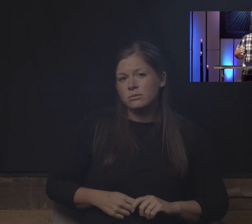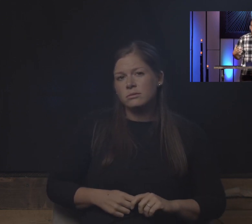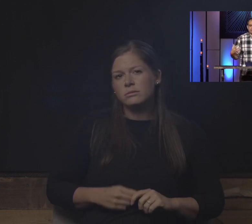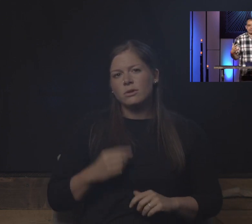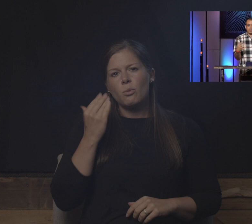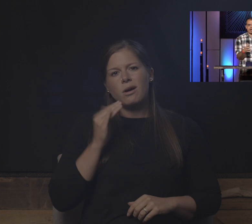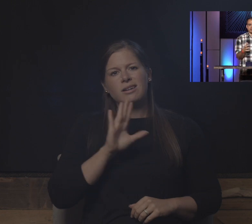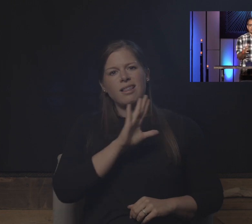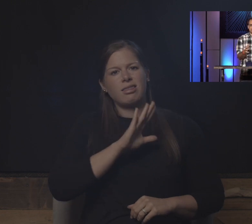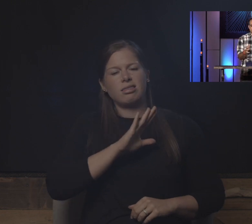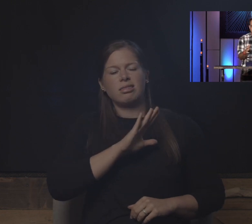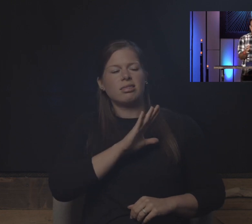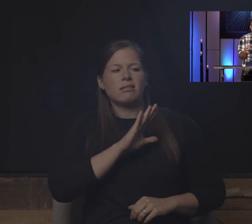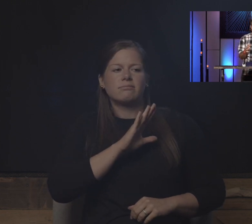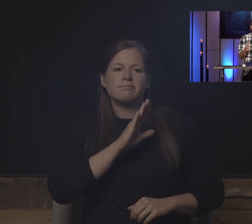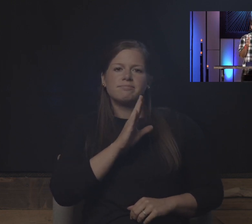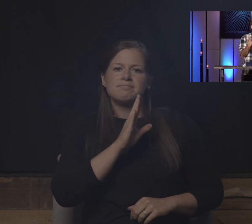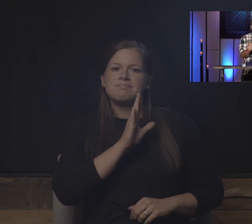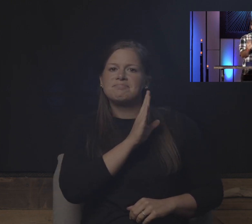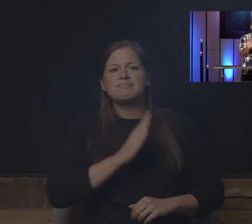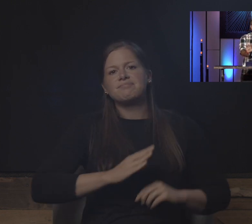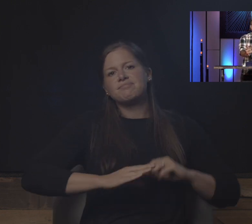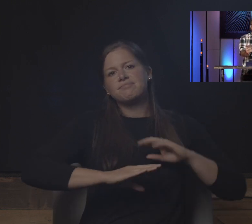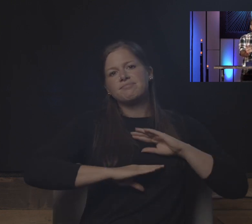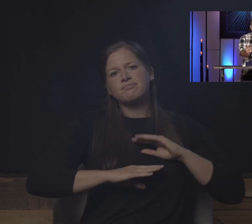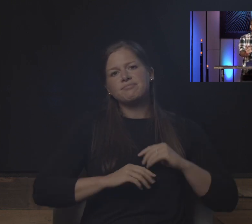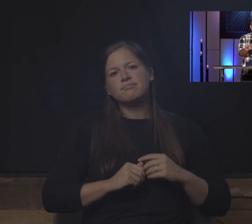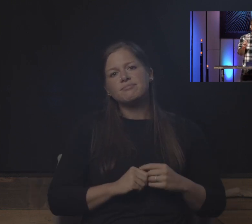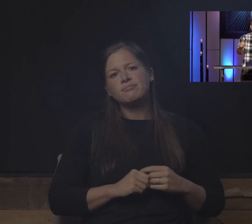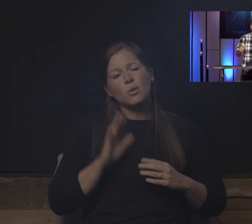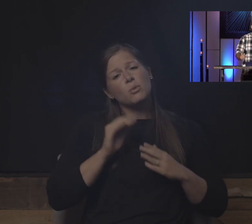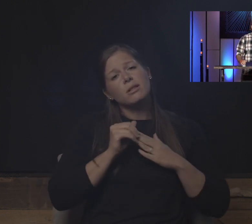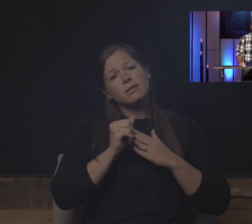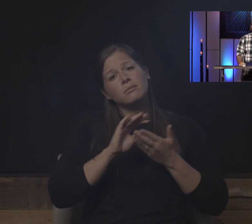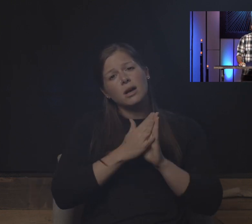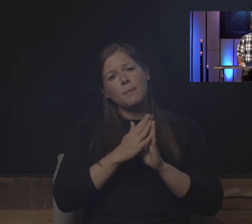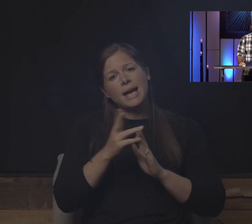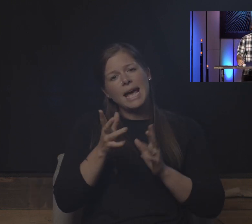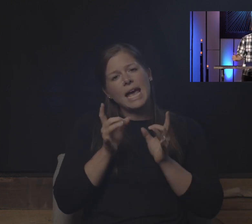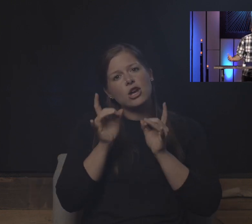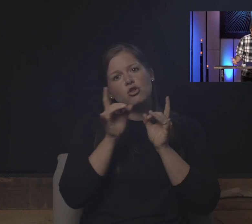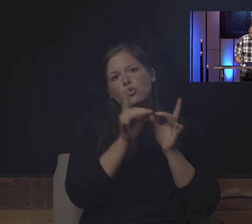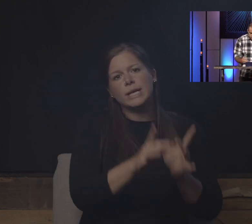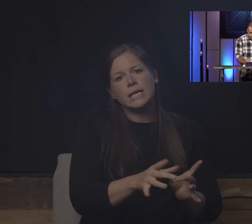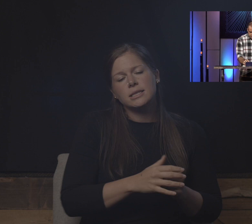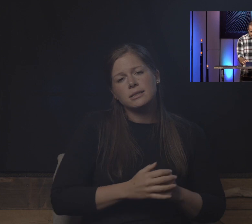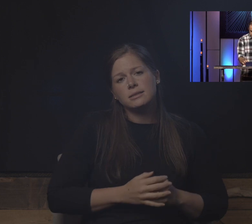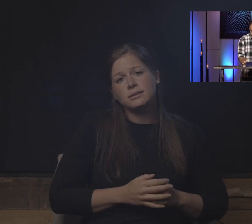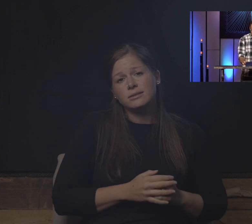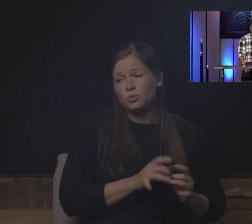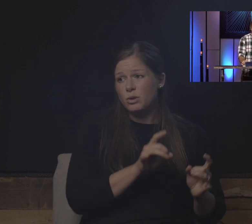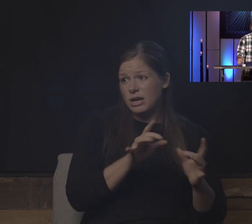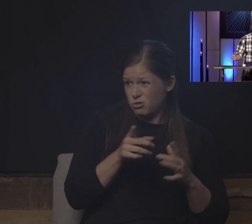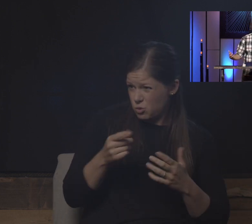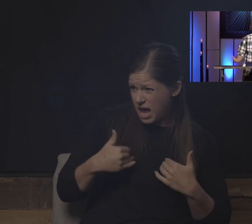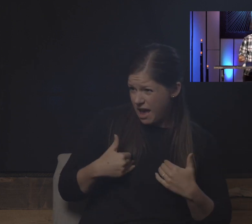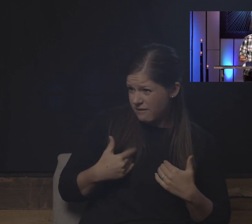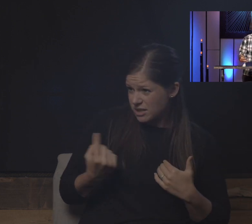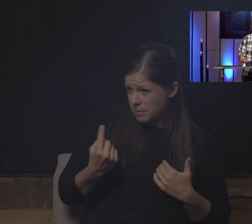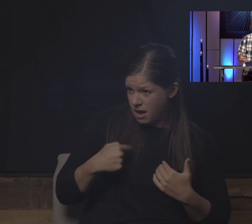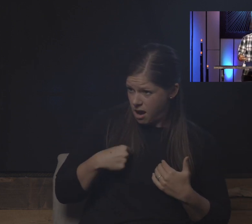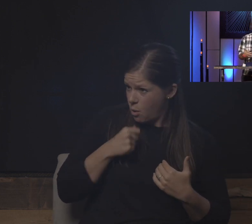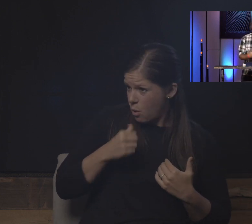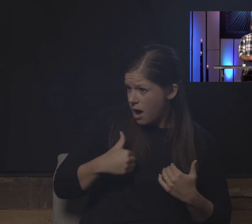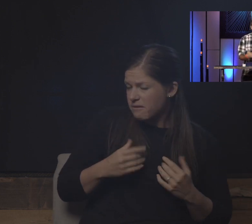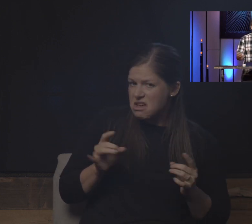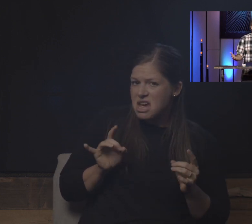Dissatisfaction breeds comparison, and that leads inevitably to hatred. Hatred towards those who have what they want. Hatred